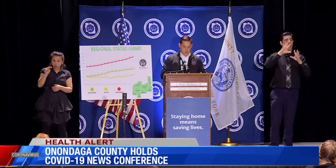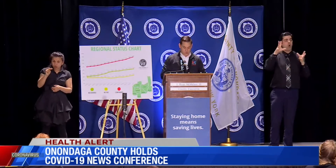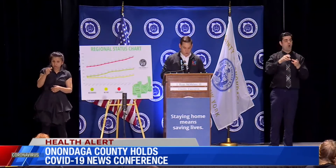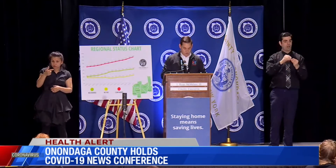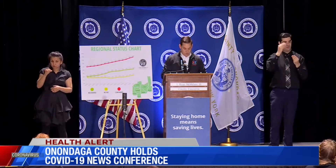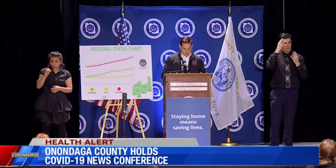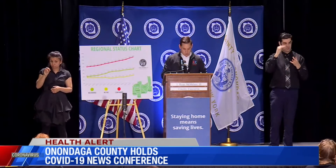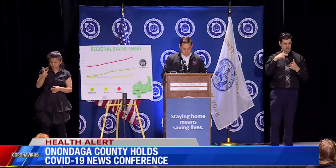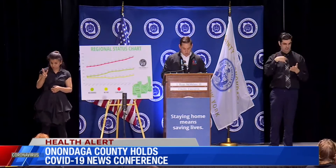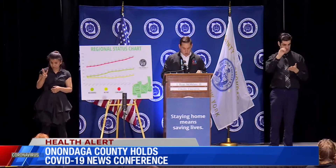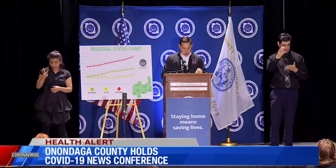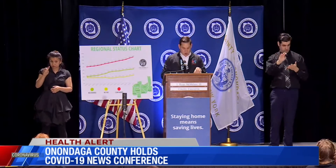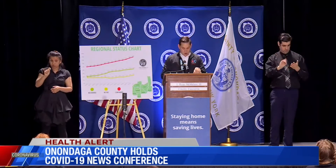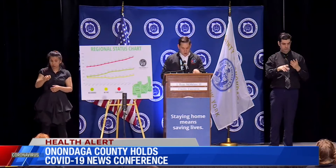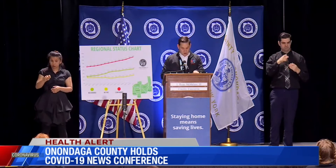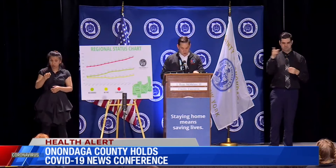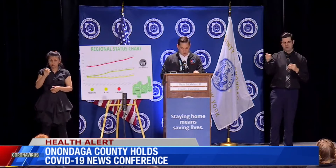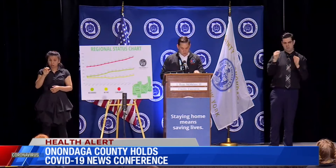www.ongov.net/news.